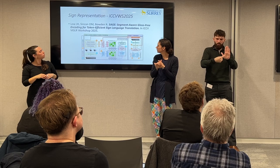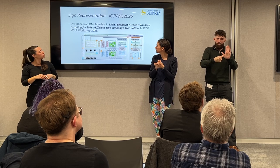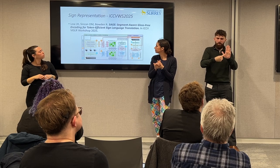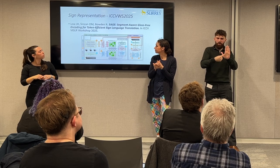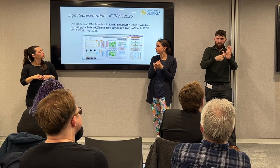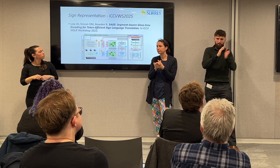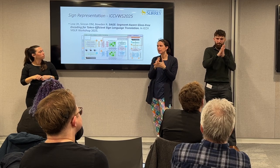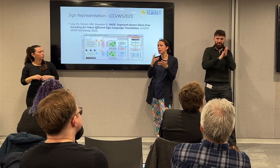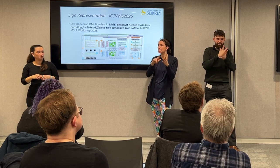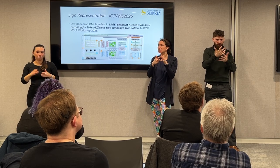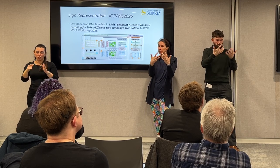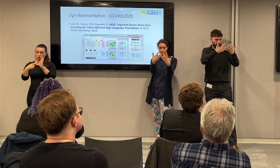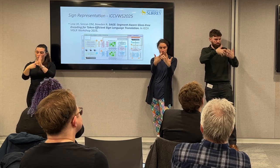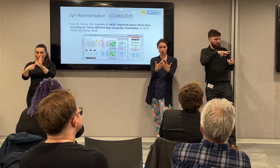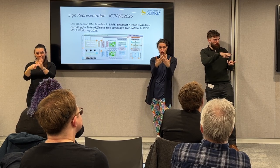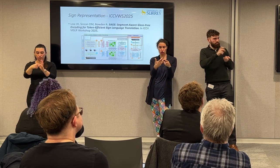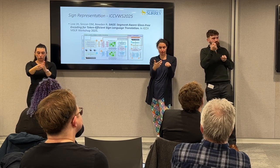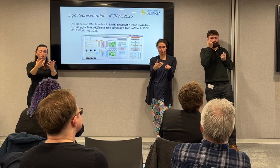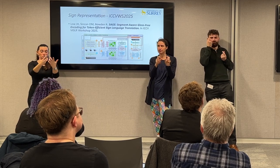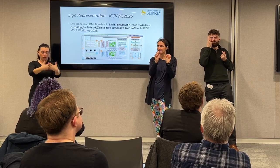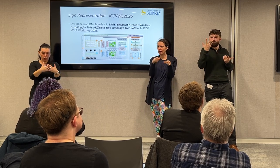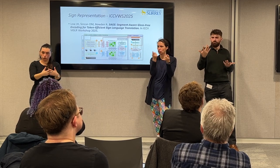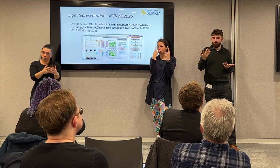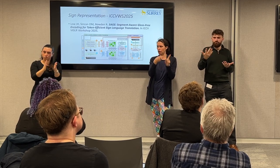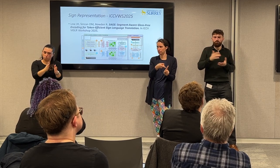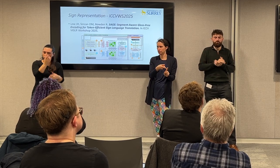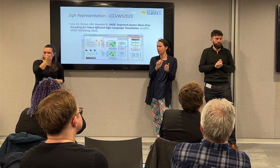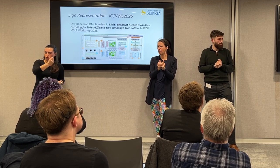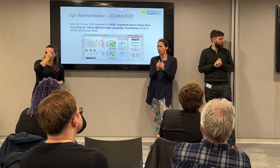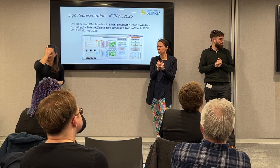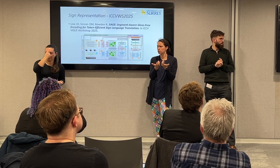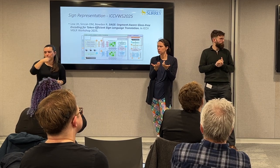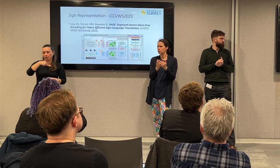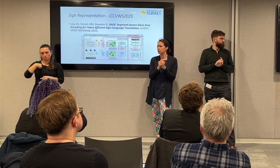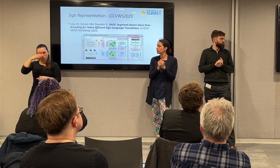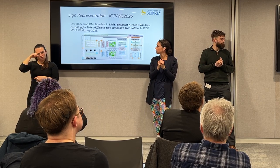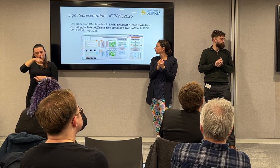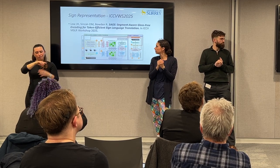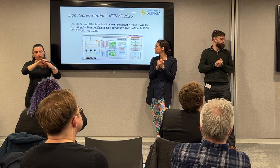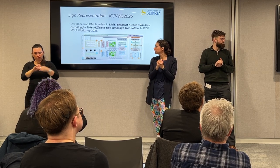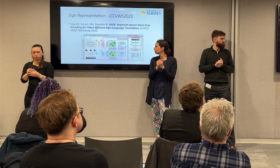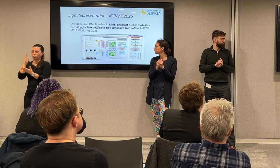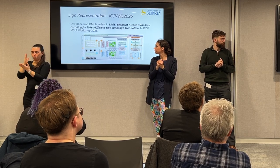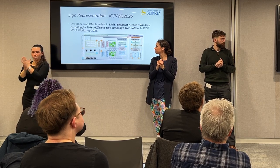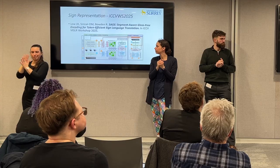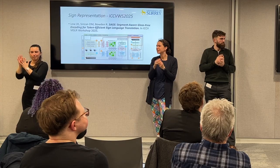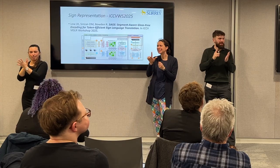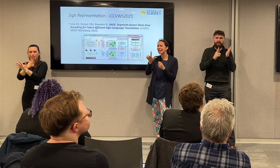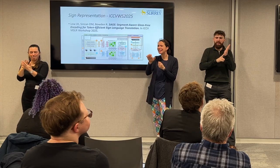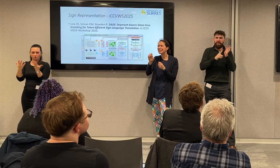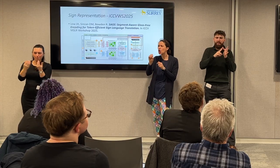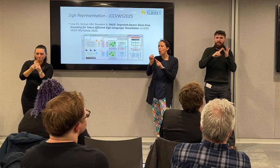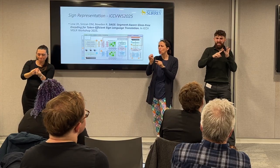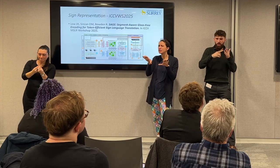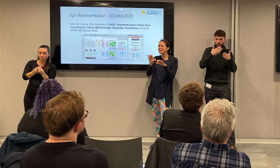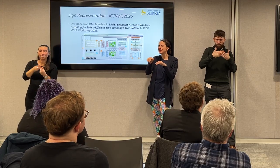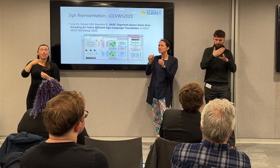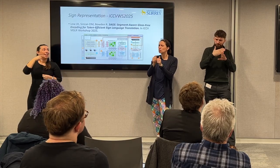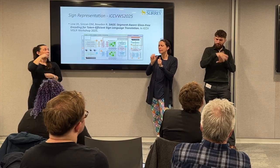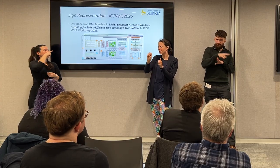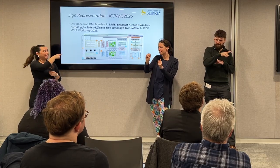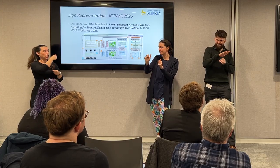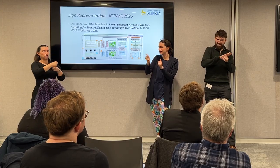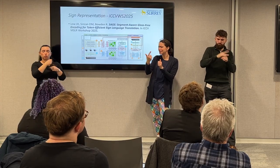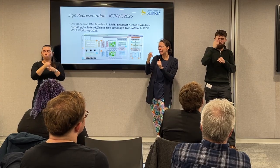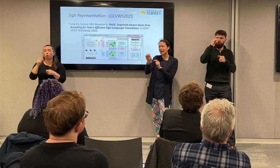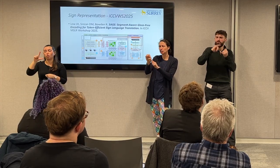the machine can understand. This was some work that Leo did called Sage. We also improved